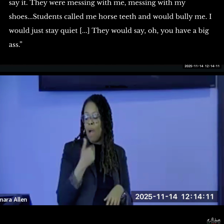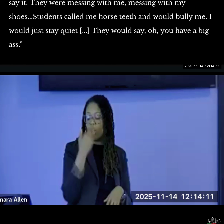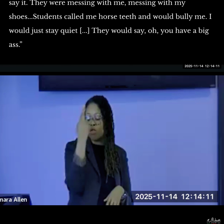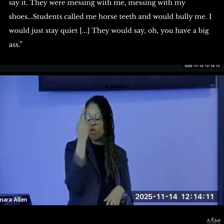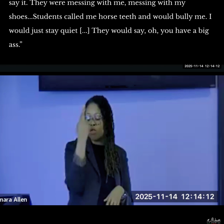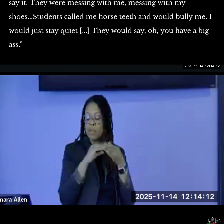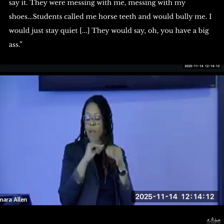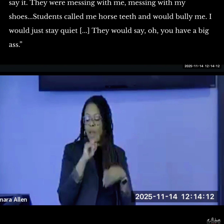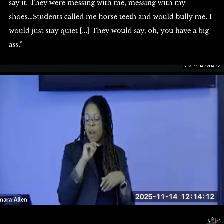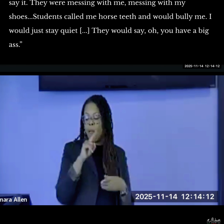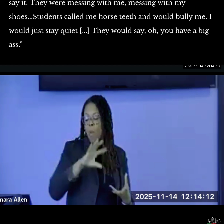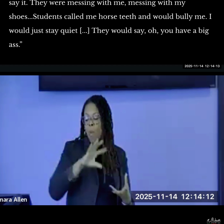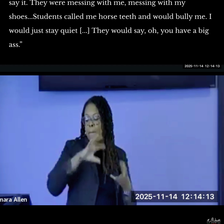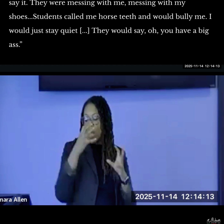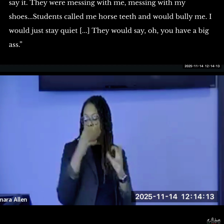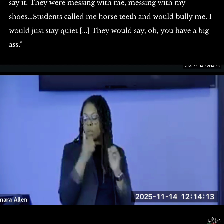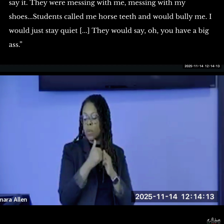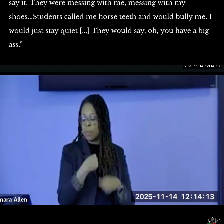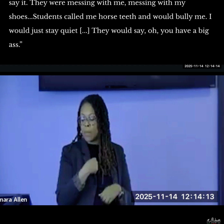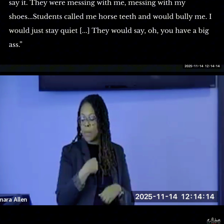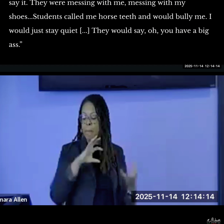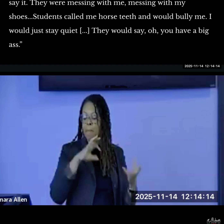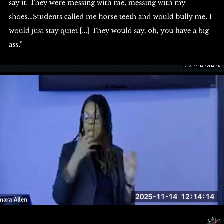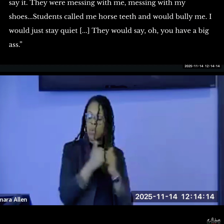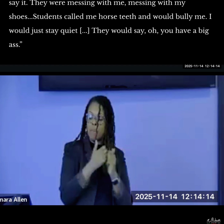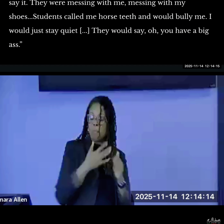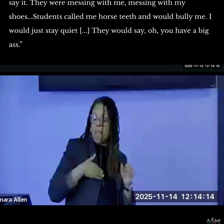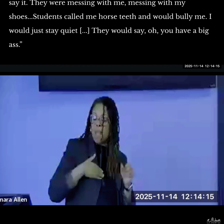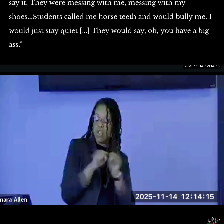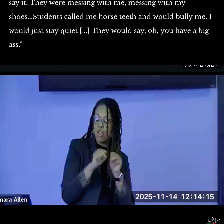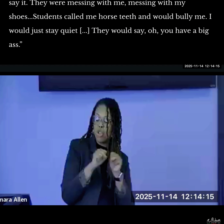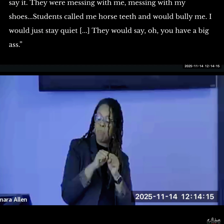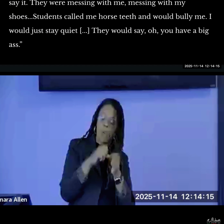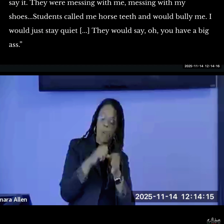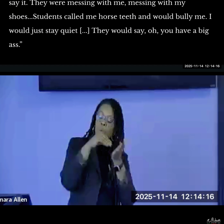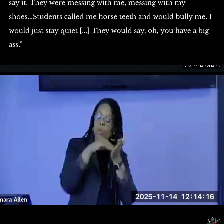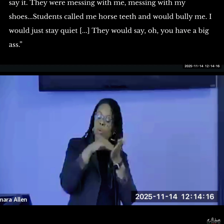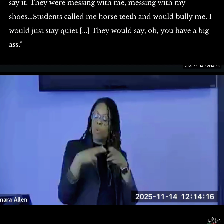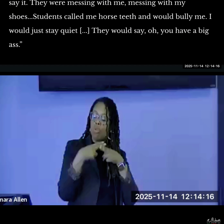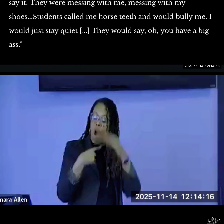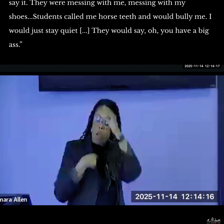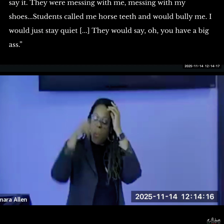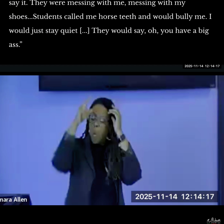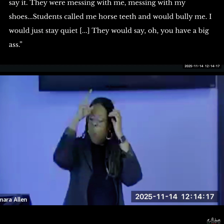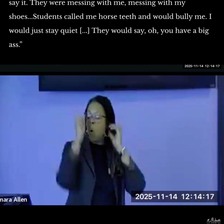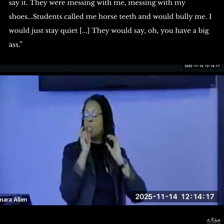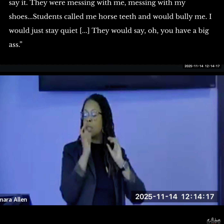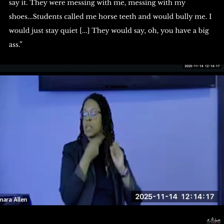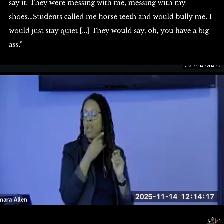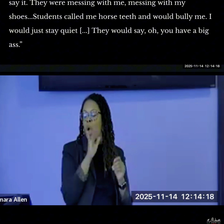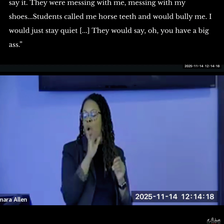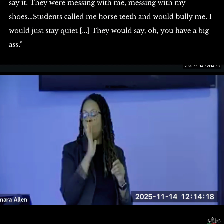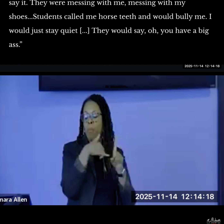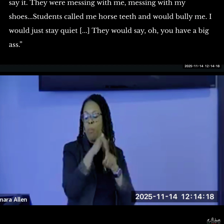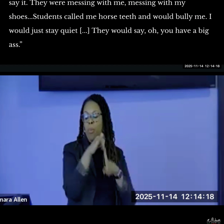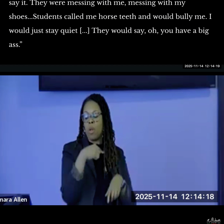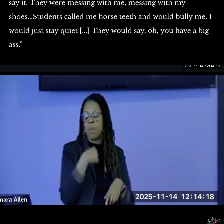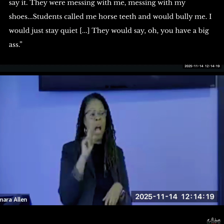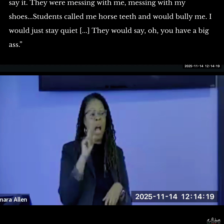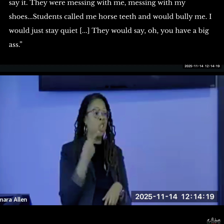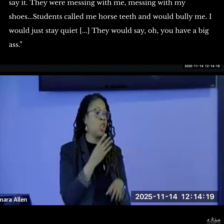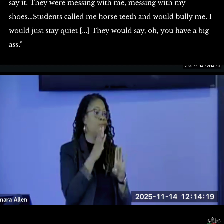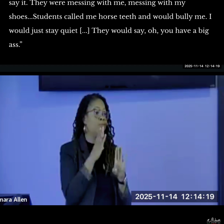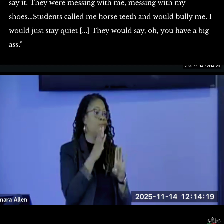they started to call me nigger. I mean, they didn't have a good reason to say it. They were messing with me, messing with my